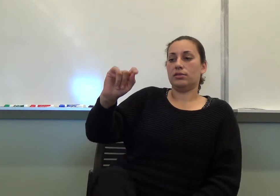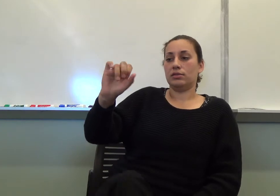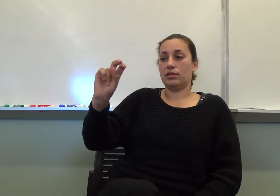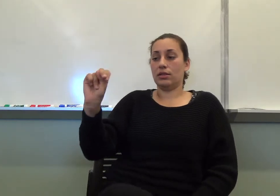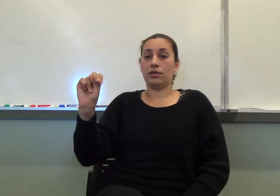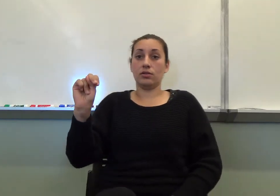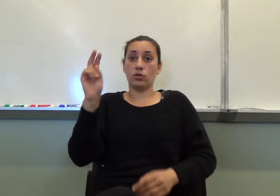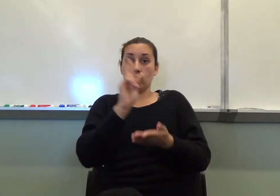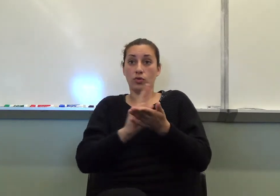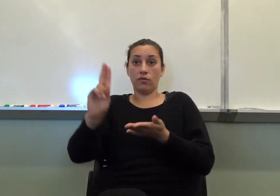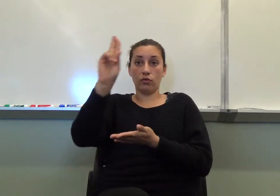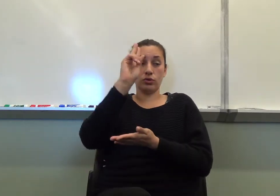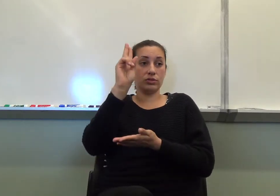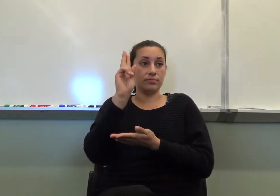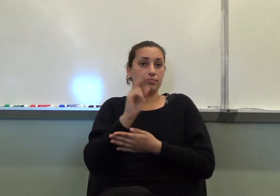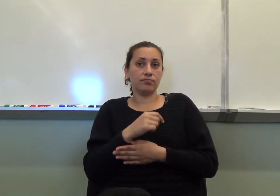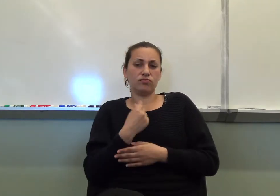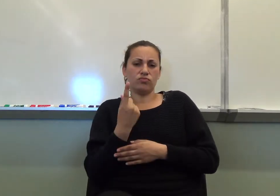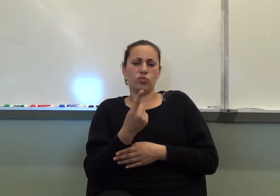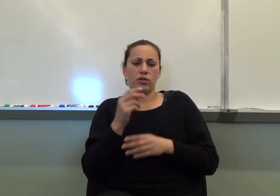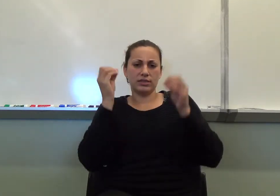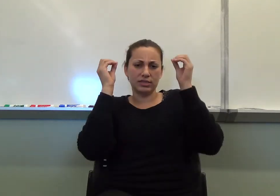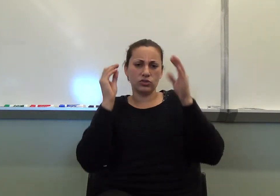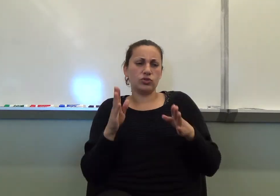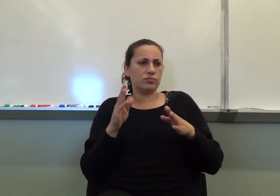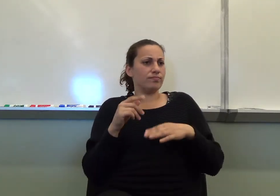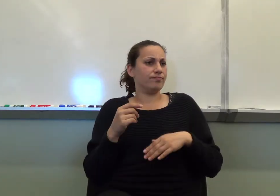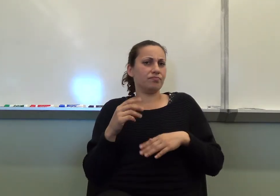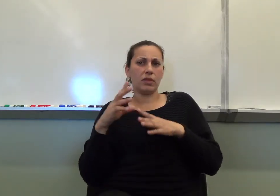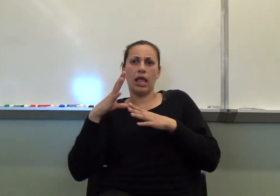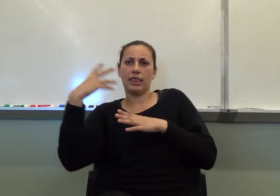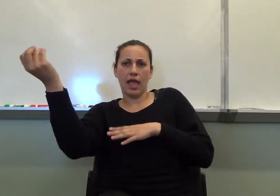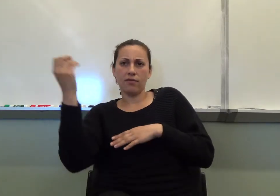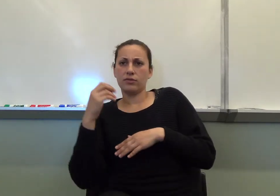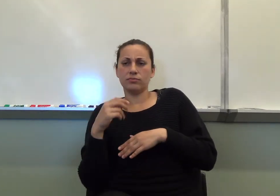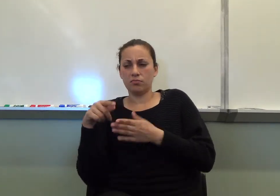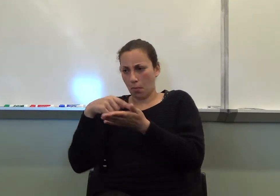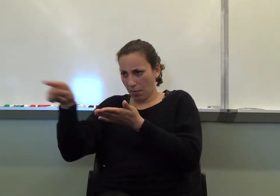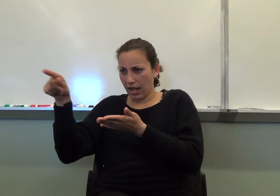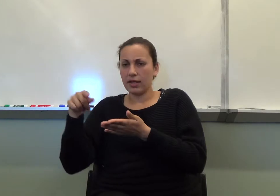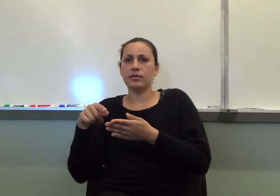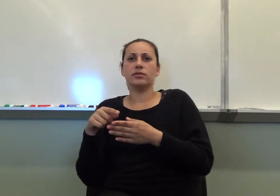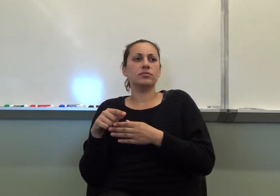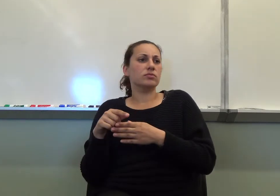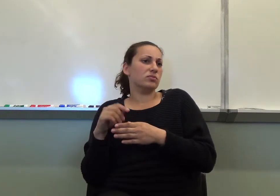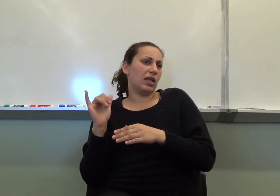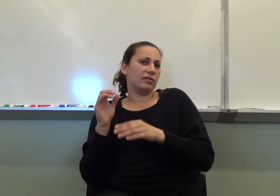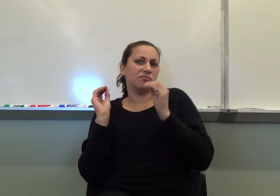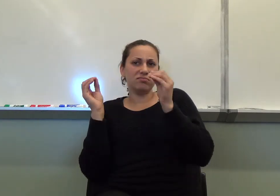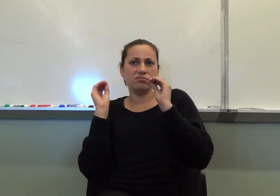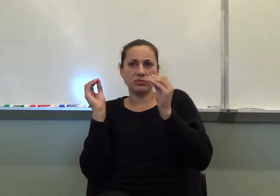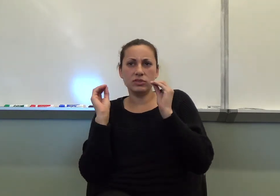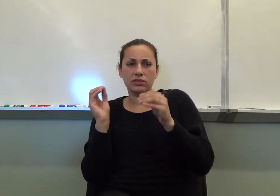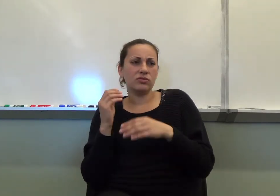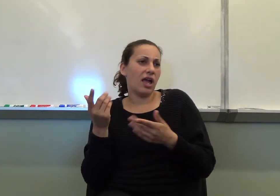sabbatical, meaning that you can go off, you get paid, you don't have to do anything. And that happens usually every 7 years, that's why it's called a